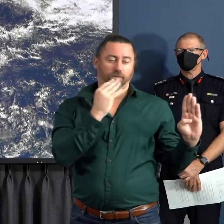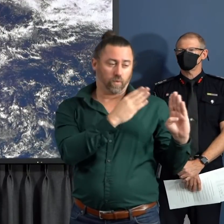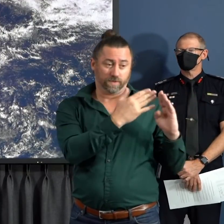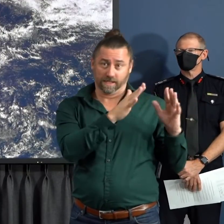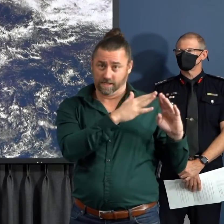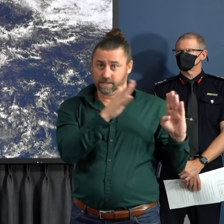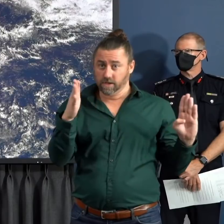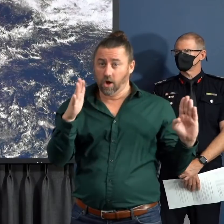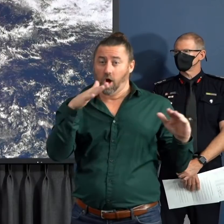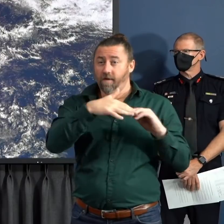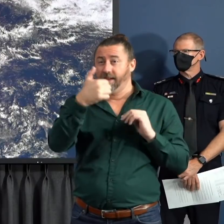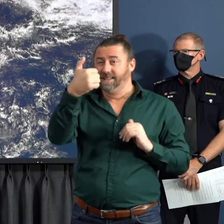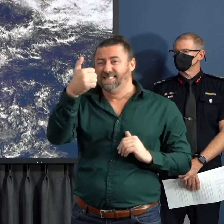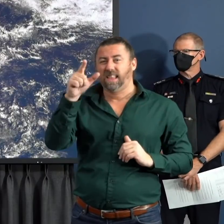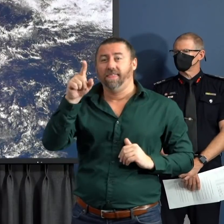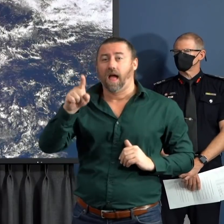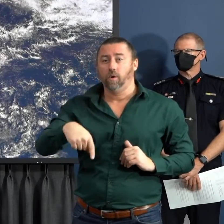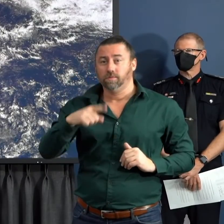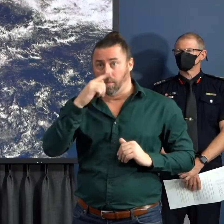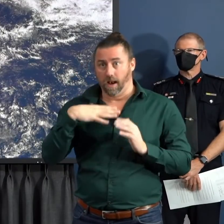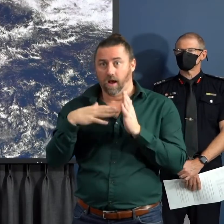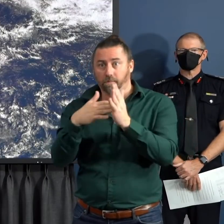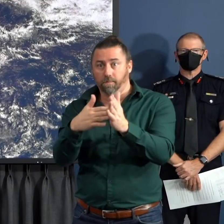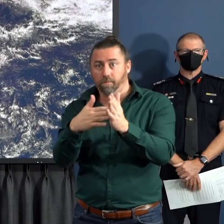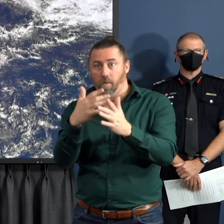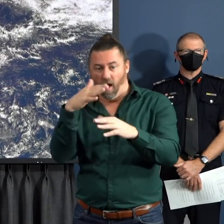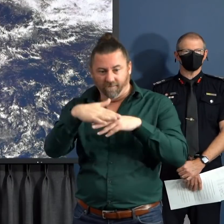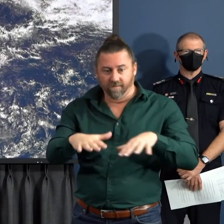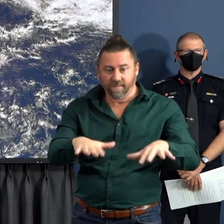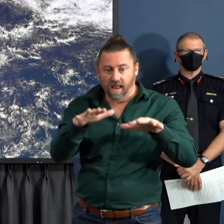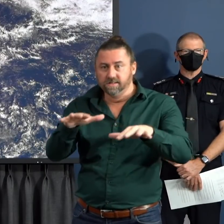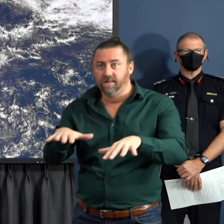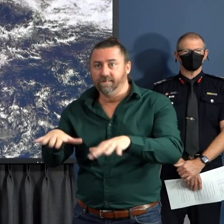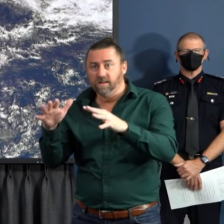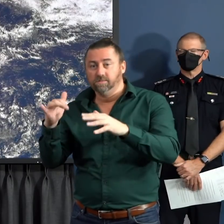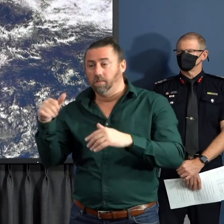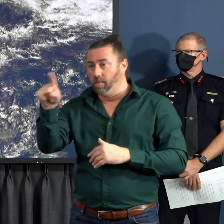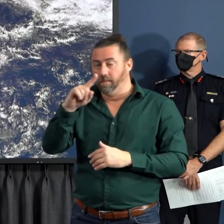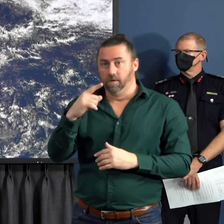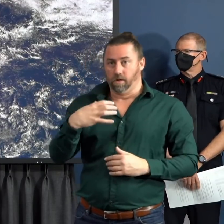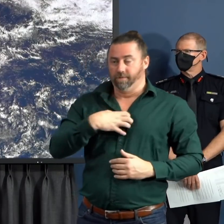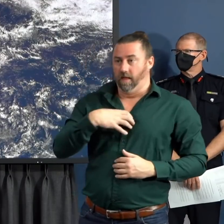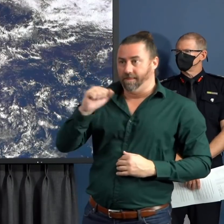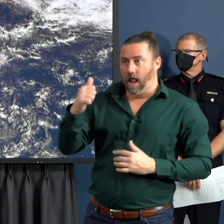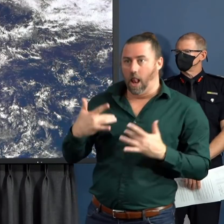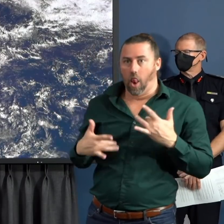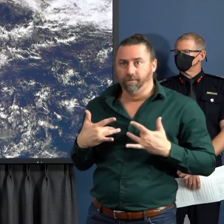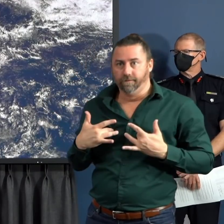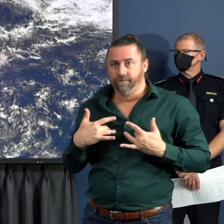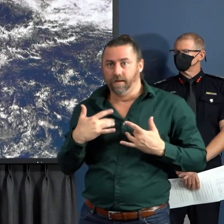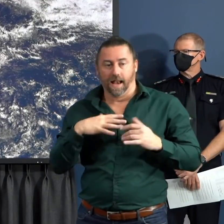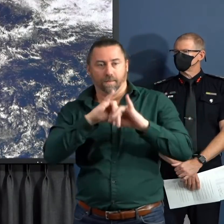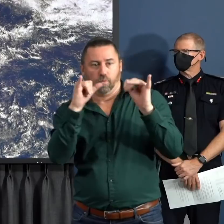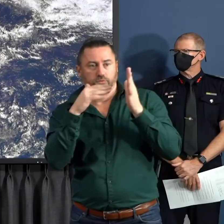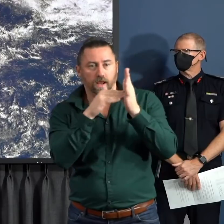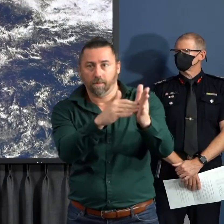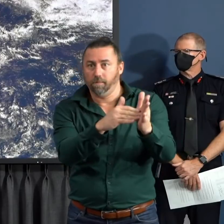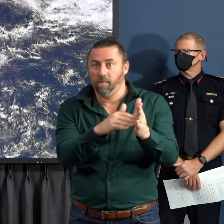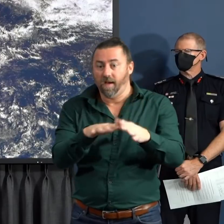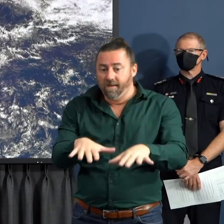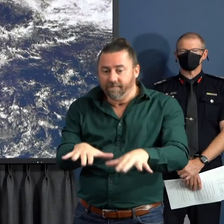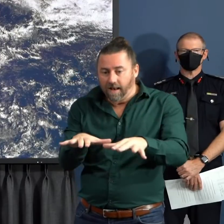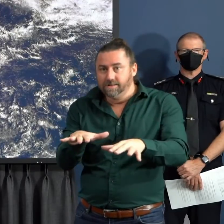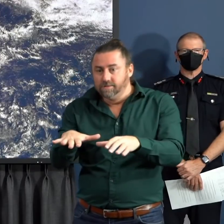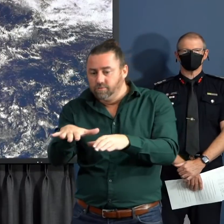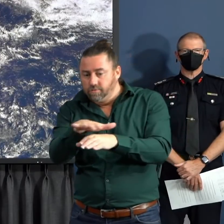to flood-related matters. And that's from persons in danger, emergency assistance, local flooding and